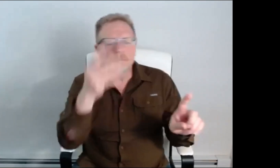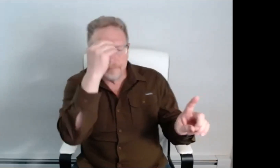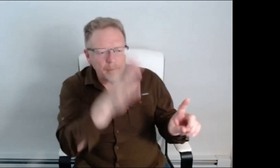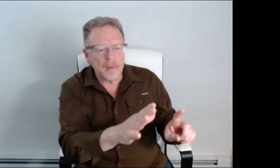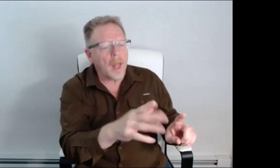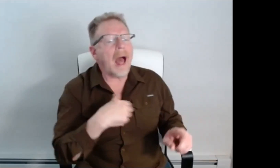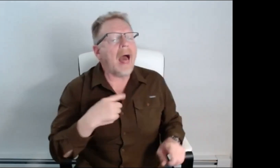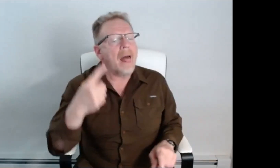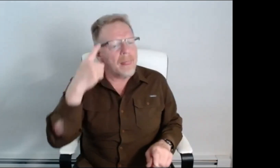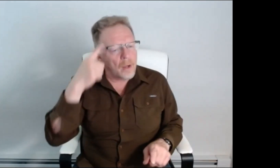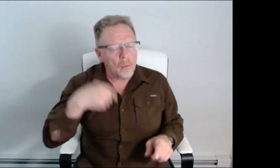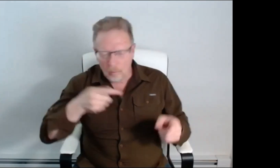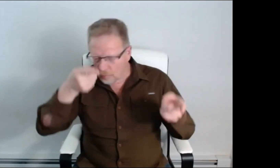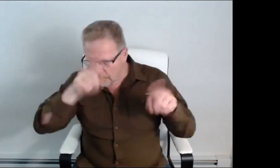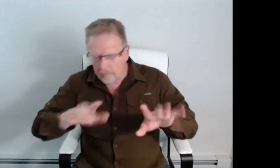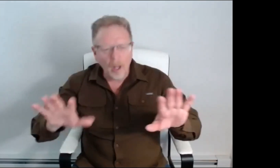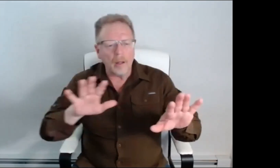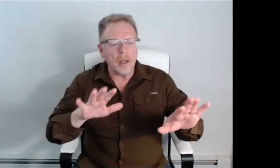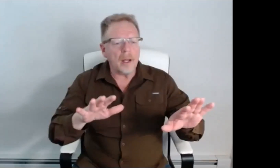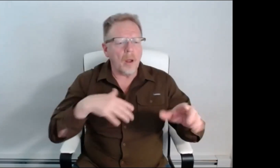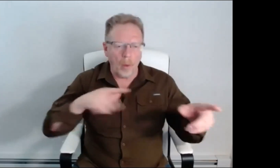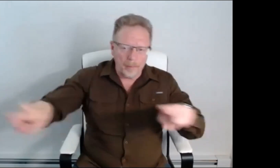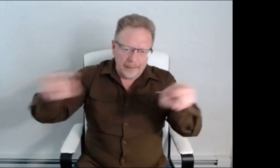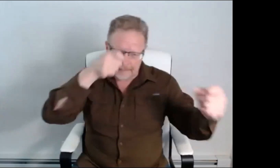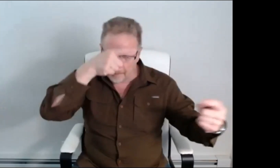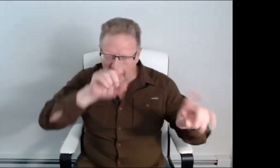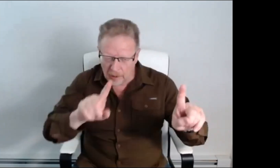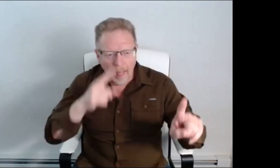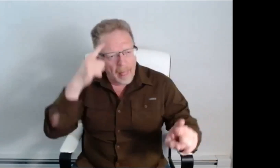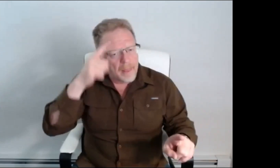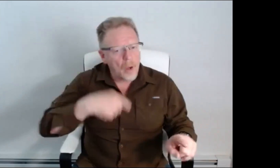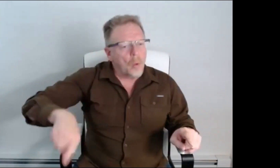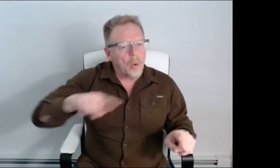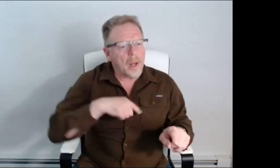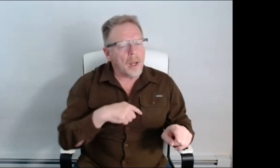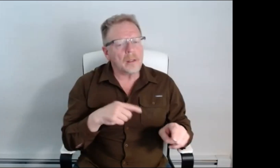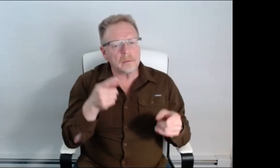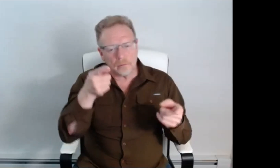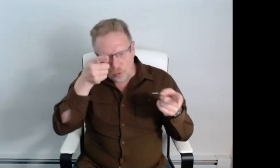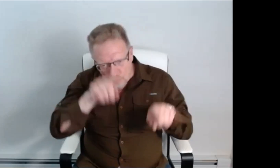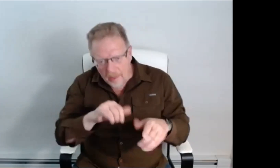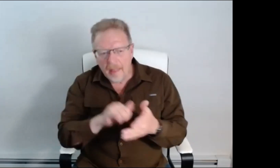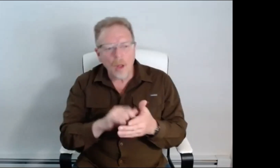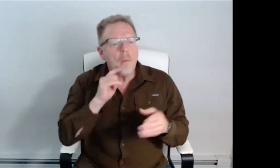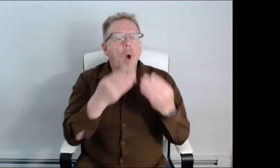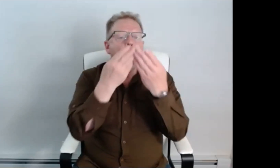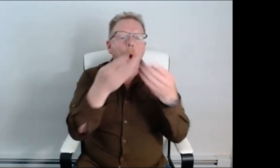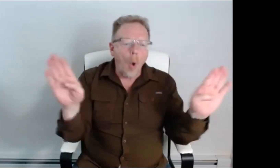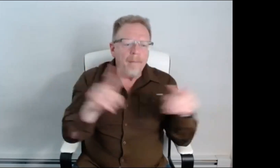we came, so let's be on the same page. I think what we came aware of is that it is open to all, but it is